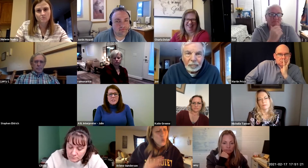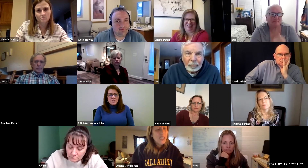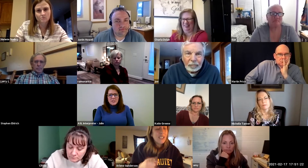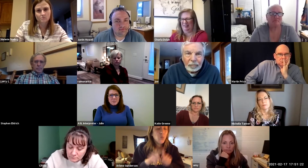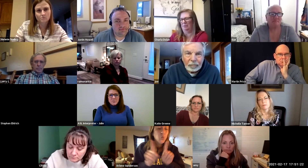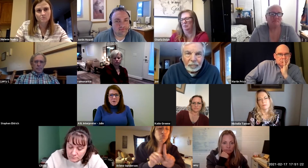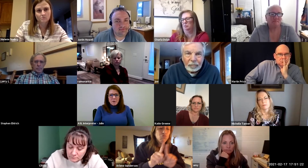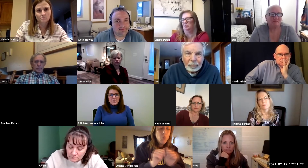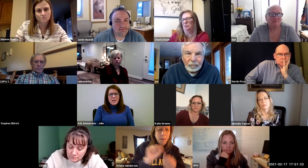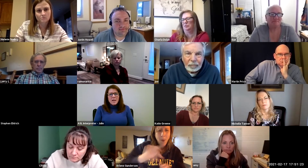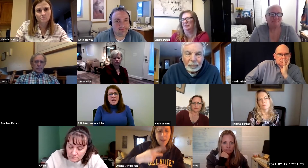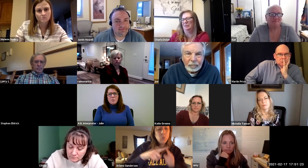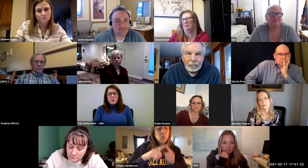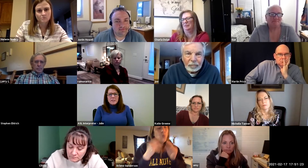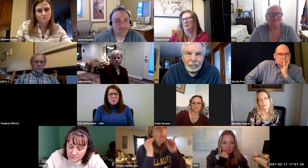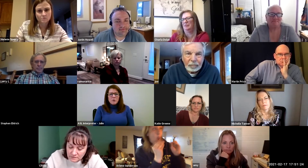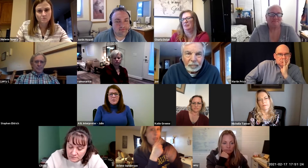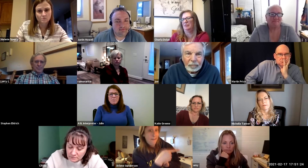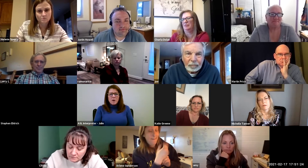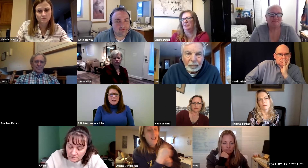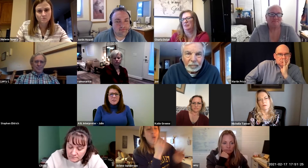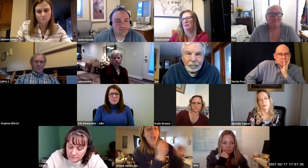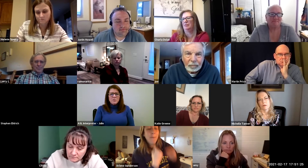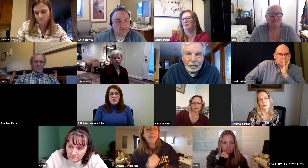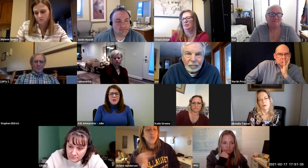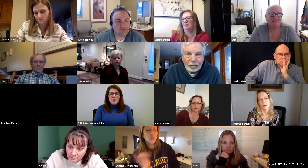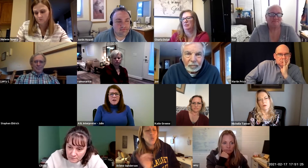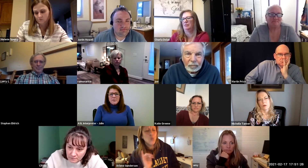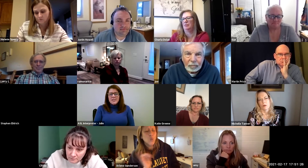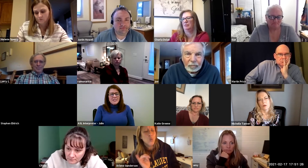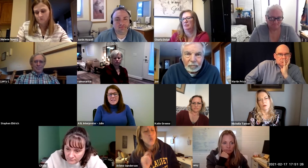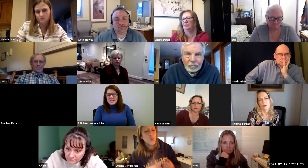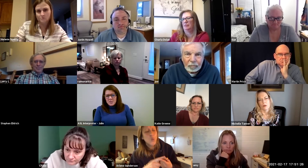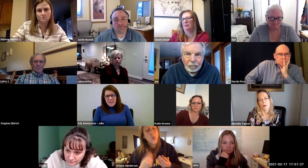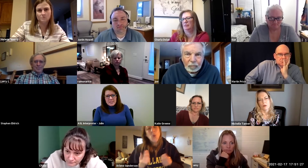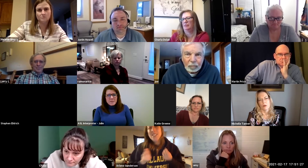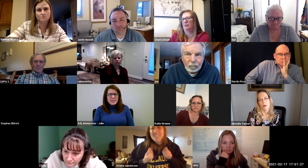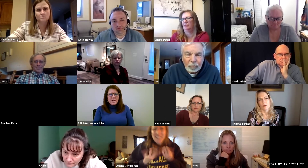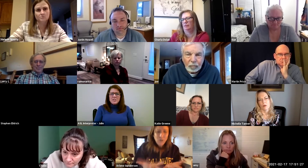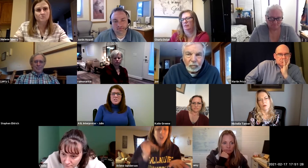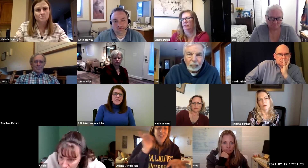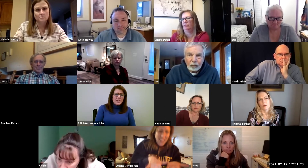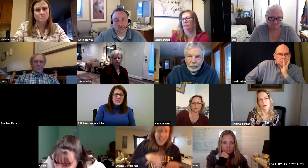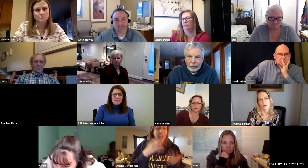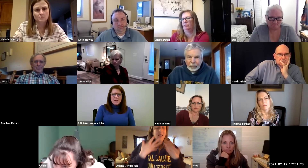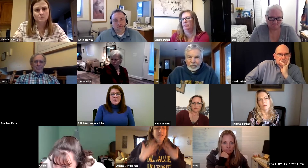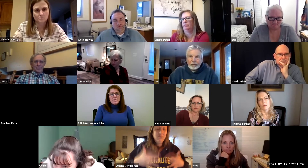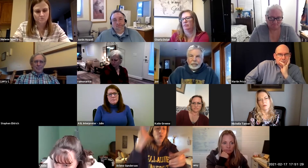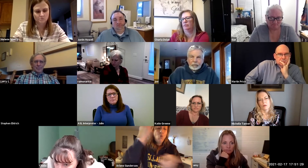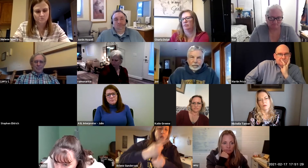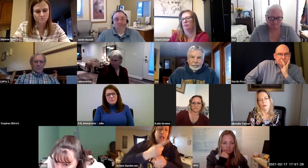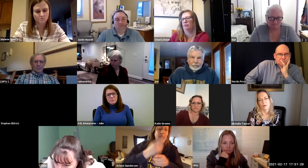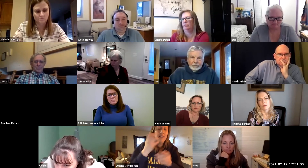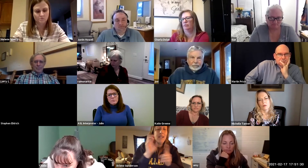The whole state looks up to you, Martin, and we're willing to work with Martin to, he has educated me, I've educated him,